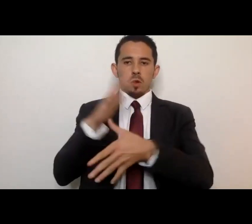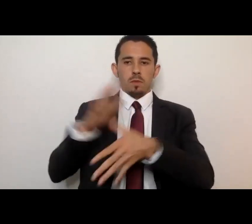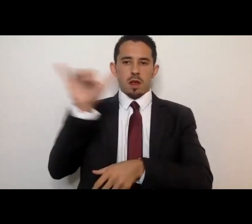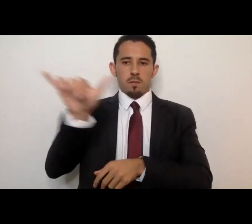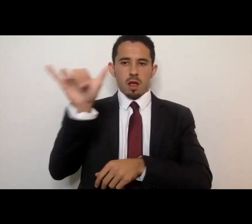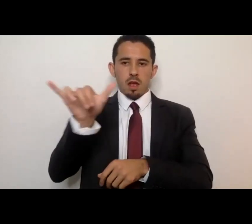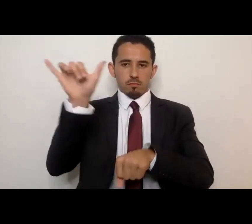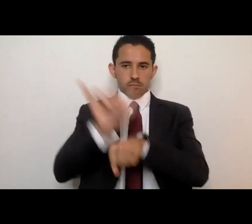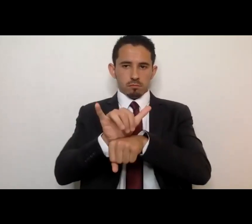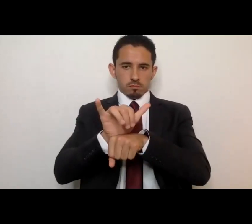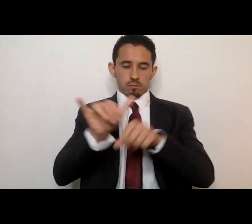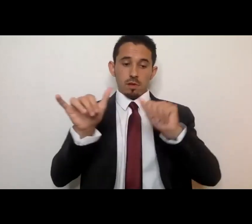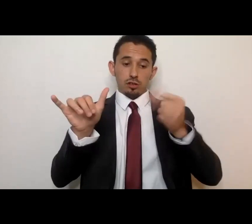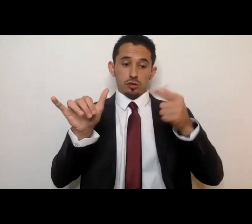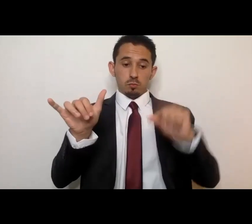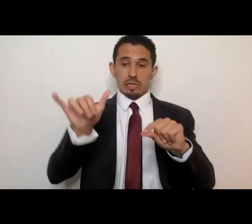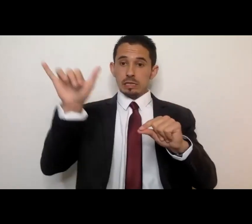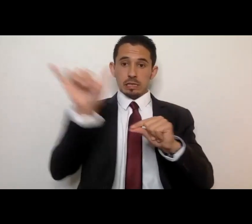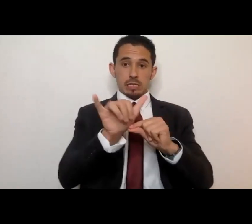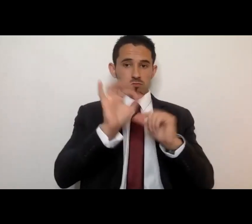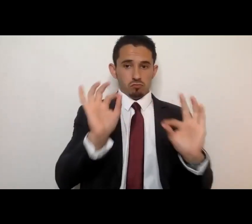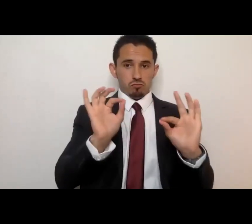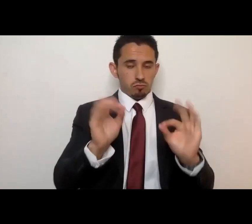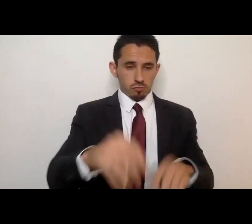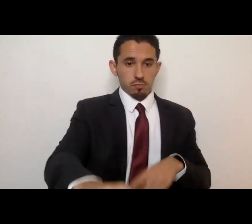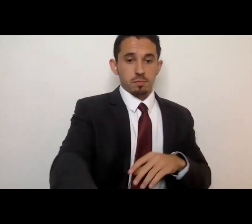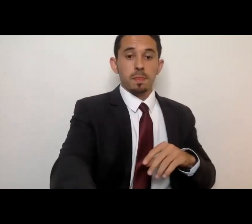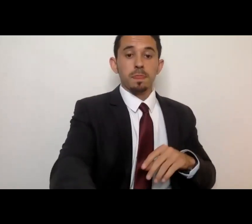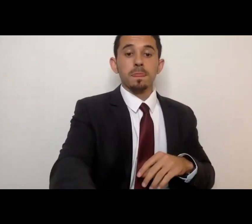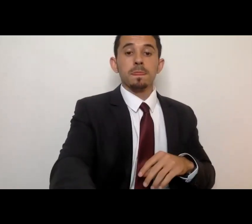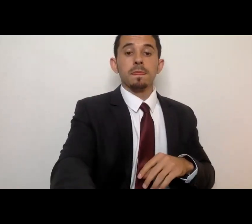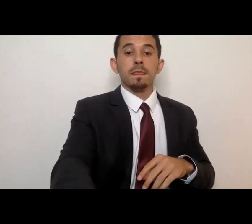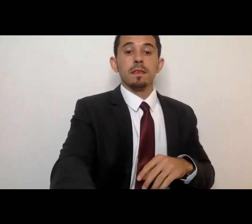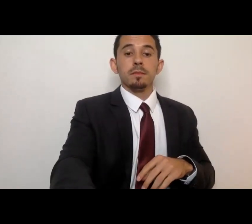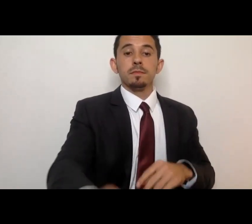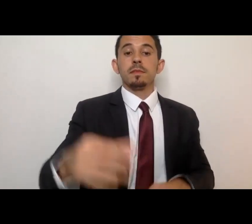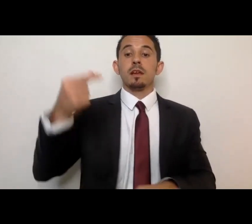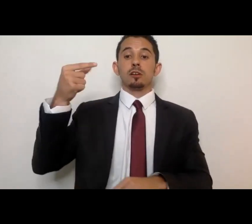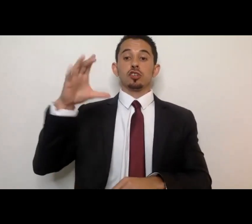AIR only requires a primary antibody to be used. Once the antigen is printed, the antibody binds